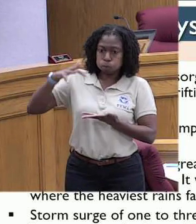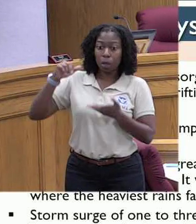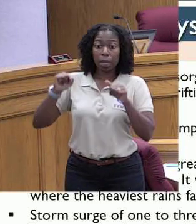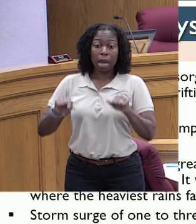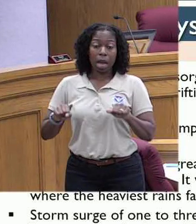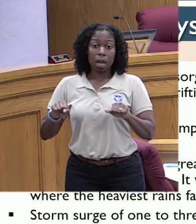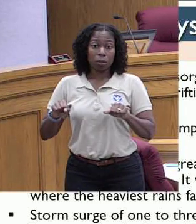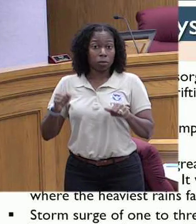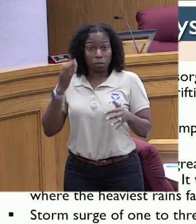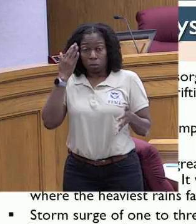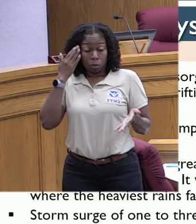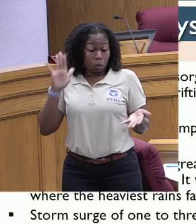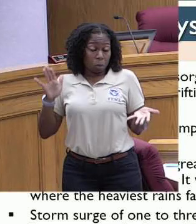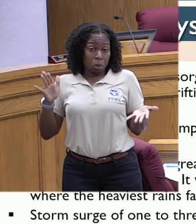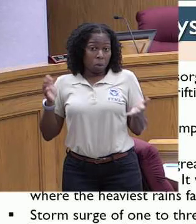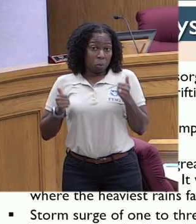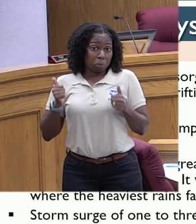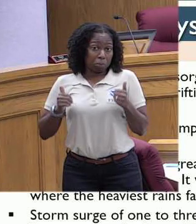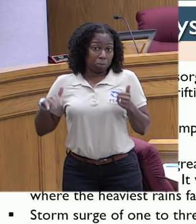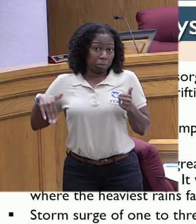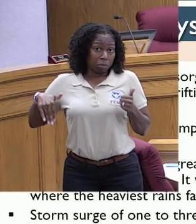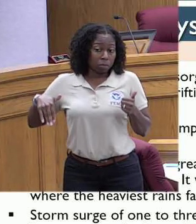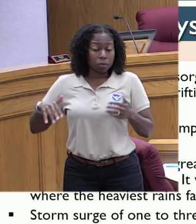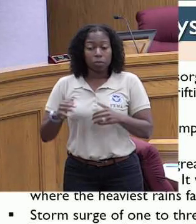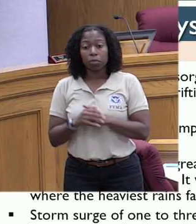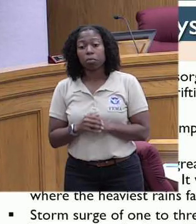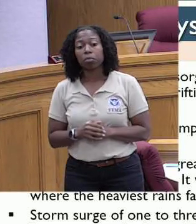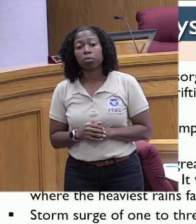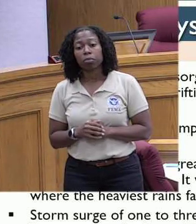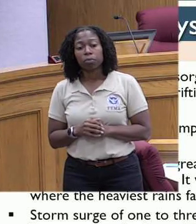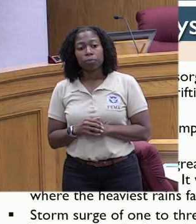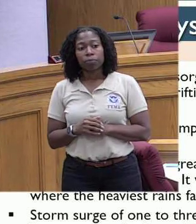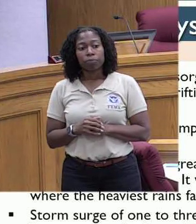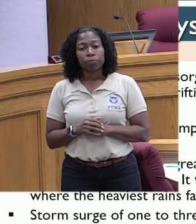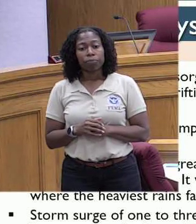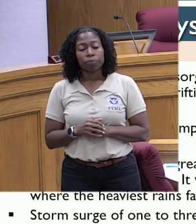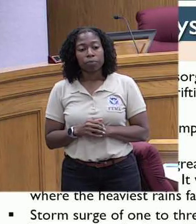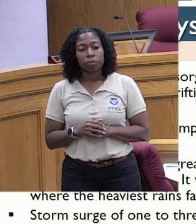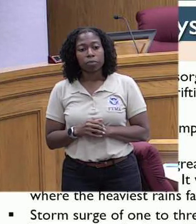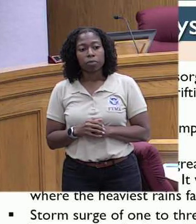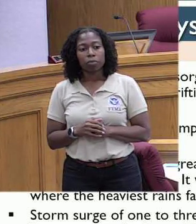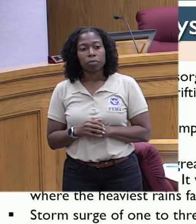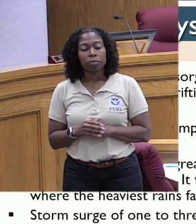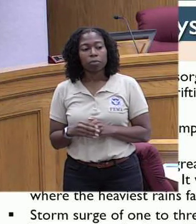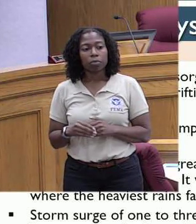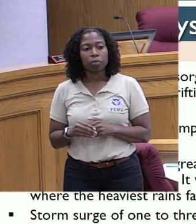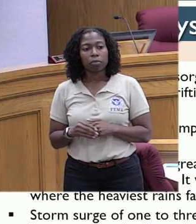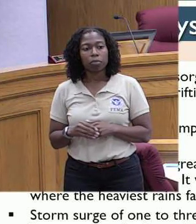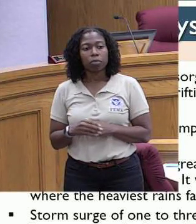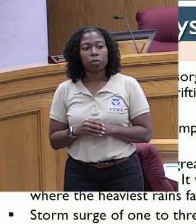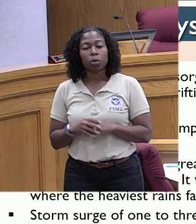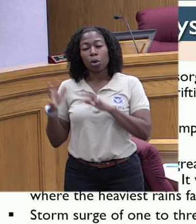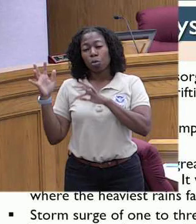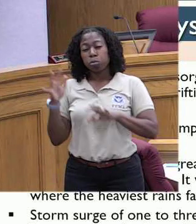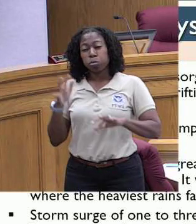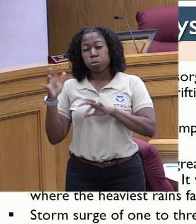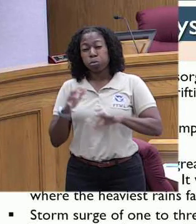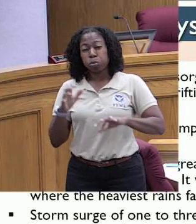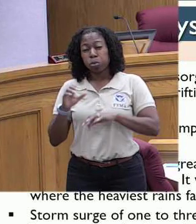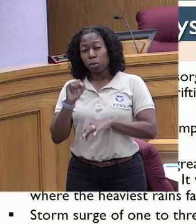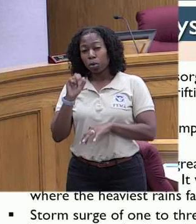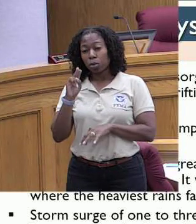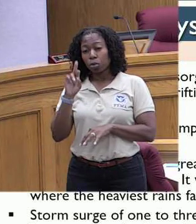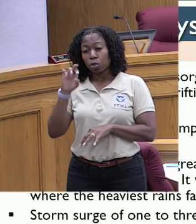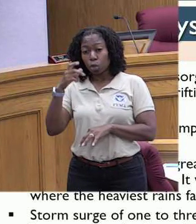just very uncertain. So the confidence level is still low at 3 out of 10. Storm surge has been holding very steady for the last couple of days, so we're